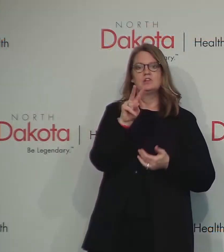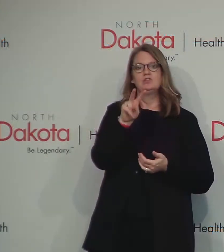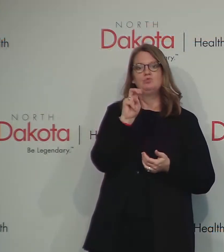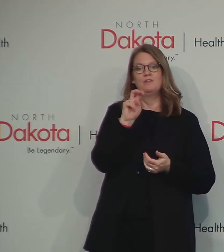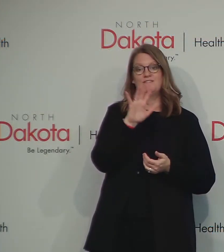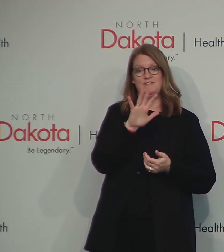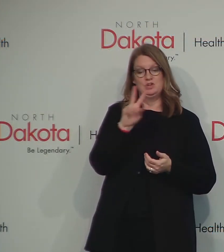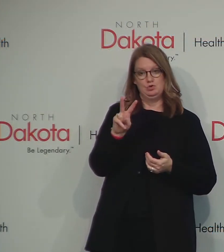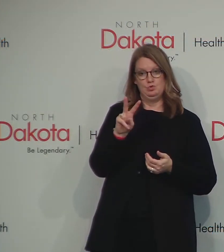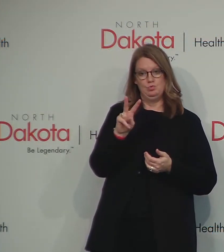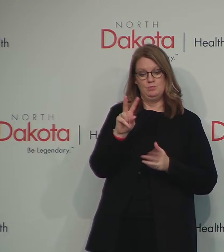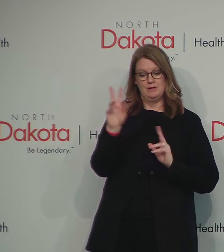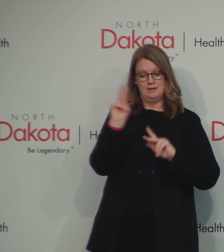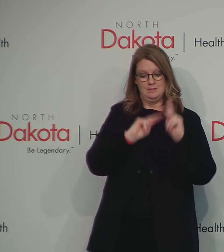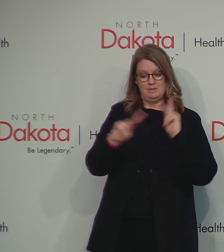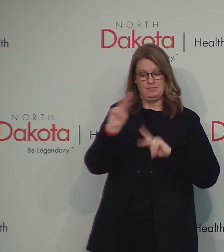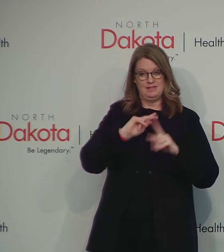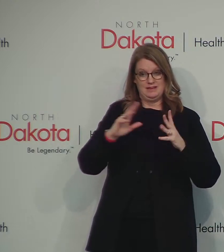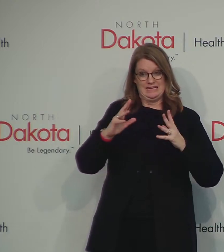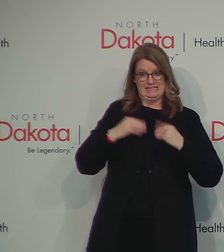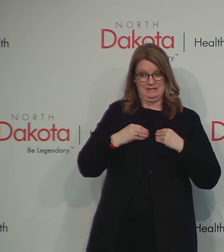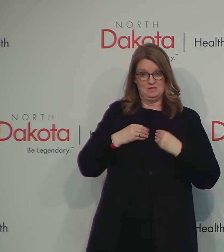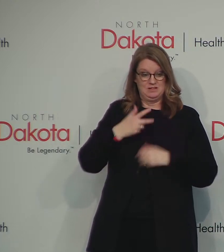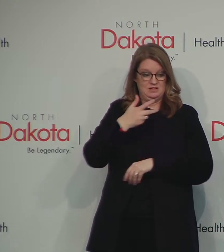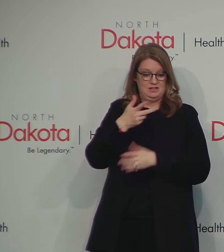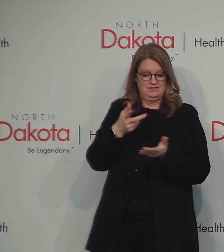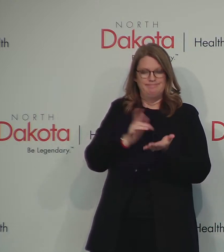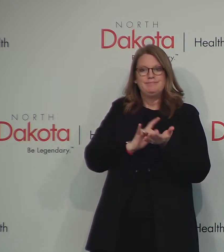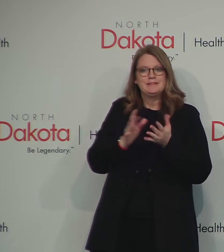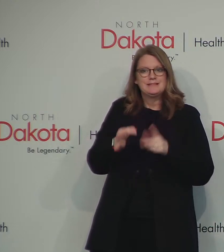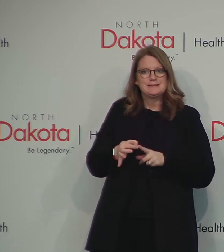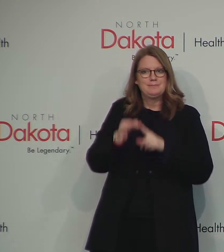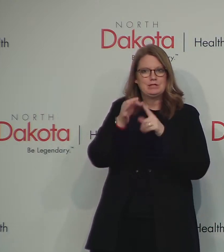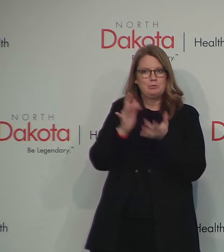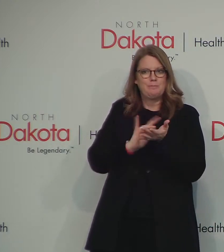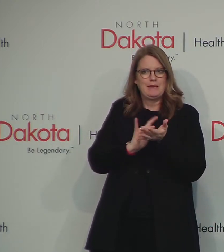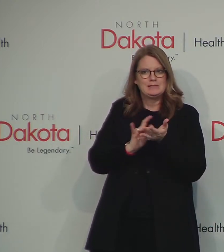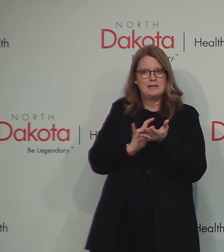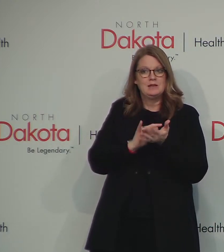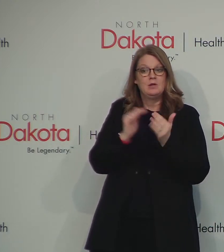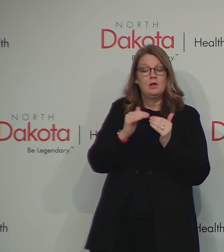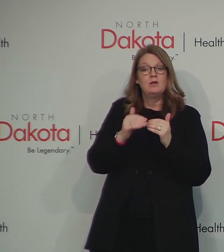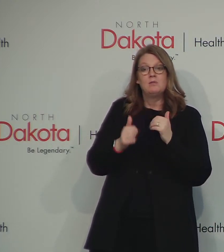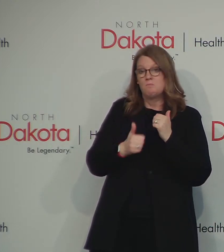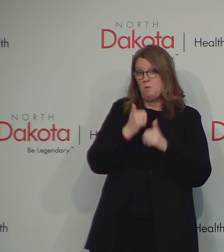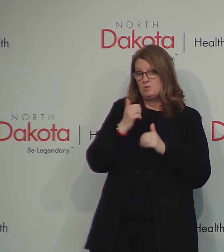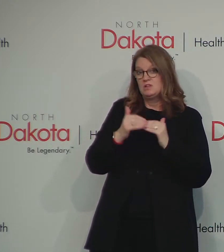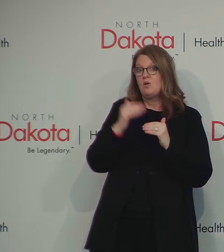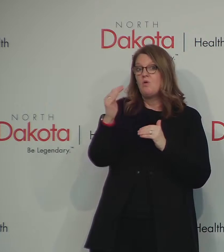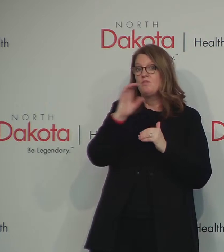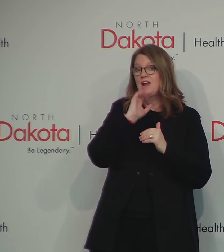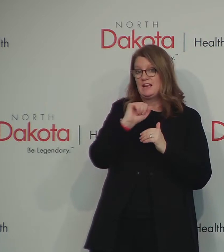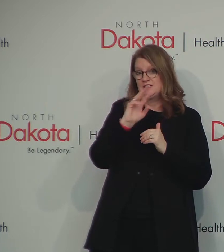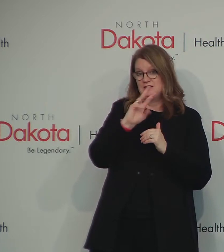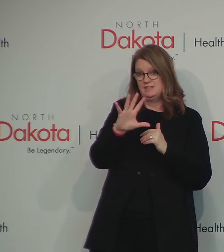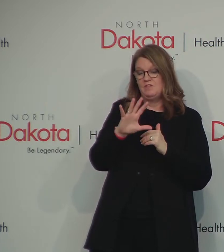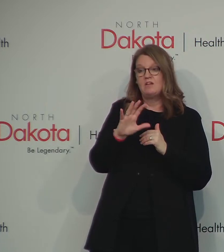2,252 individuals that received these therapeutics in North Dakota, the majority of them over age 65, many with